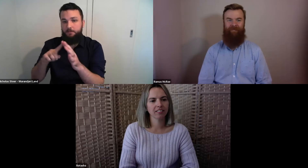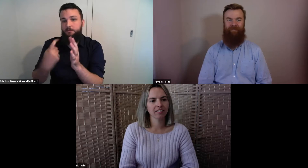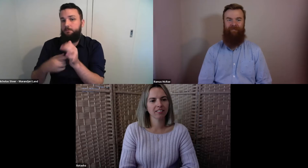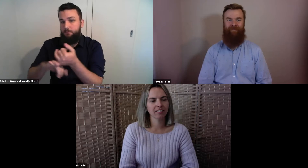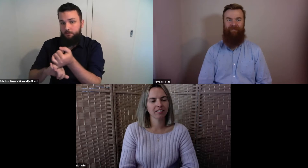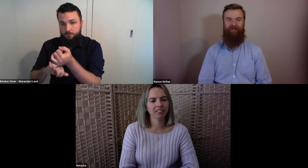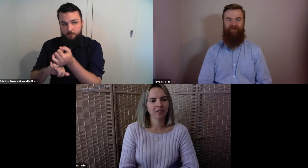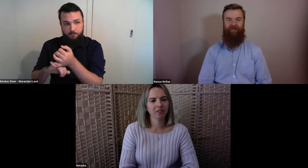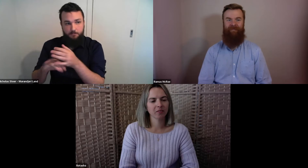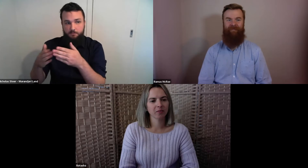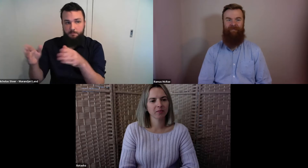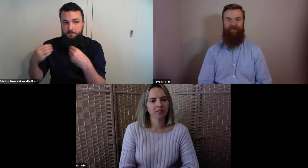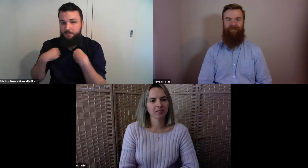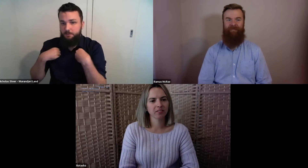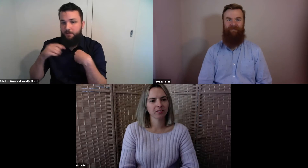at employers,